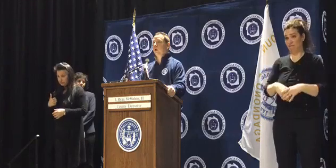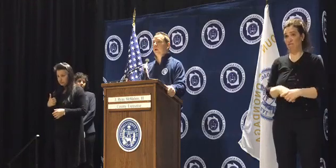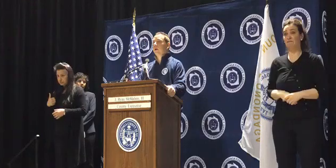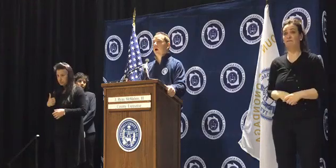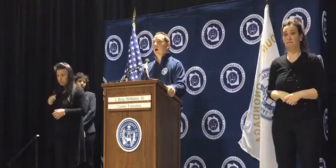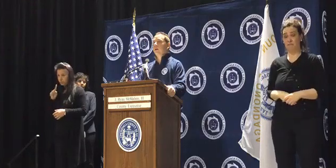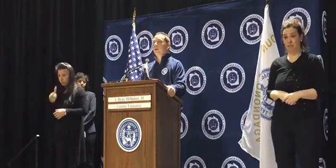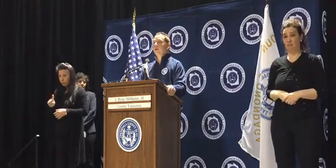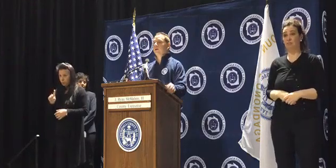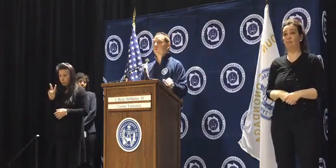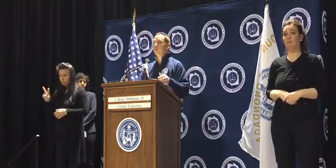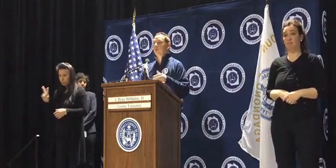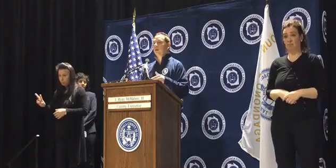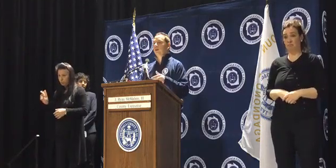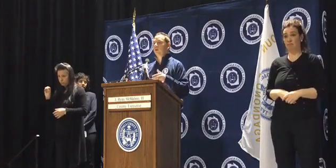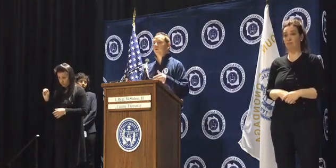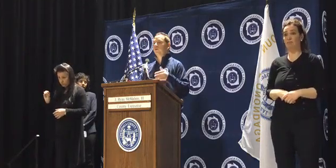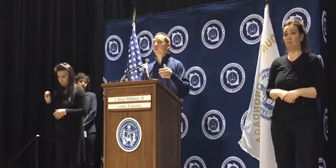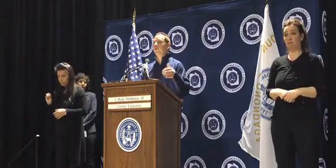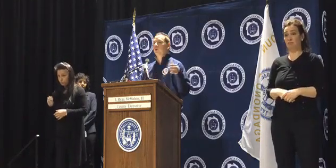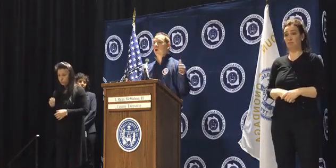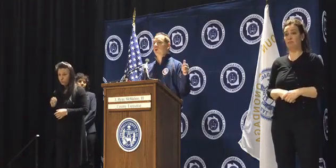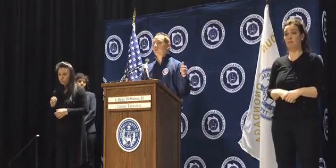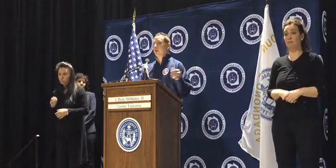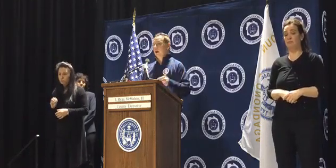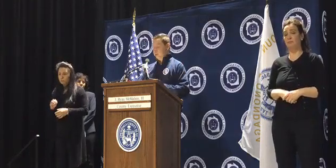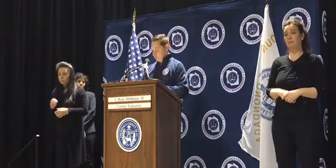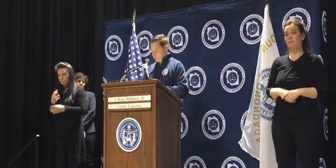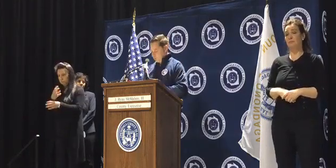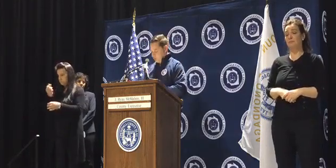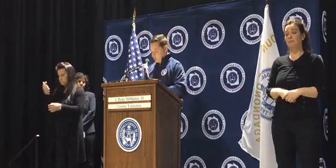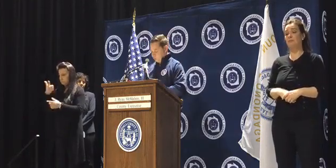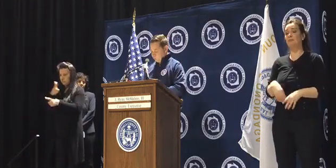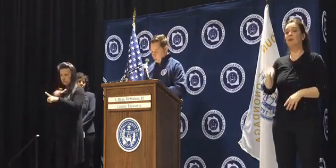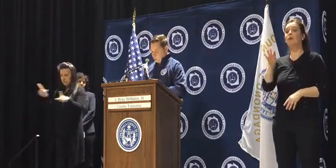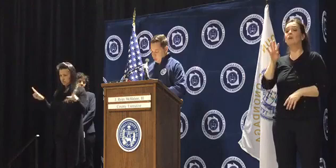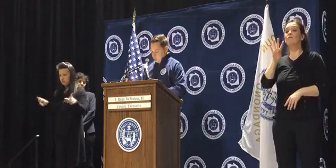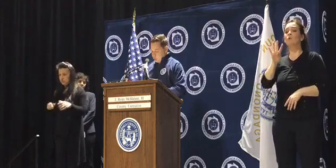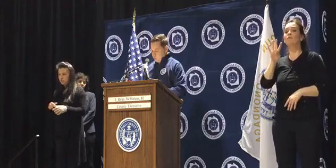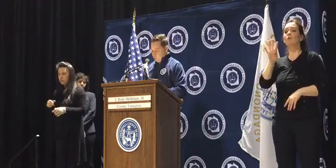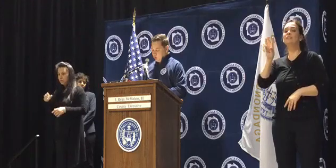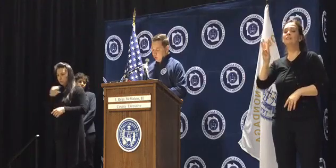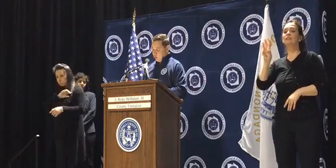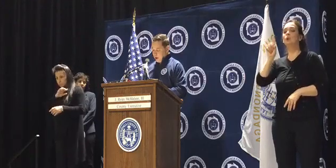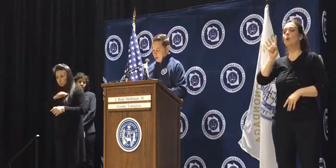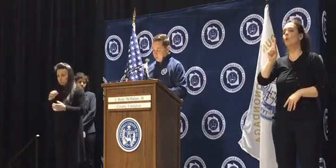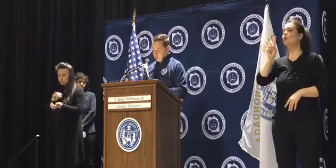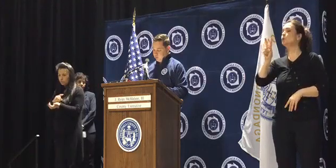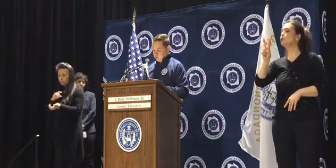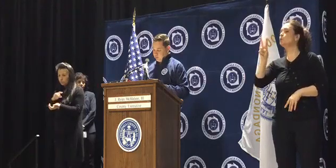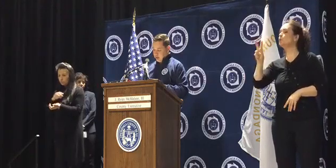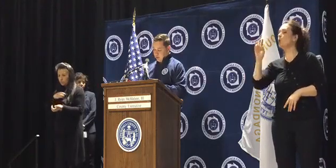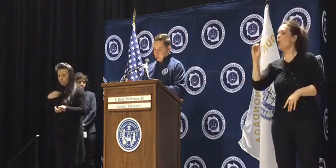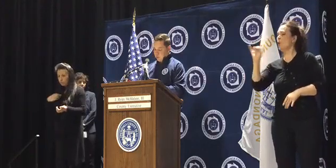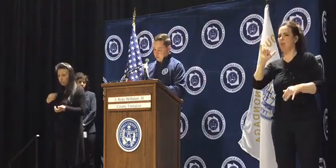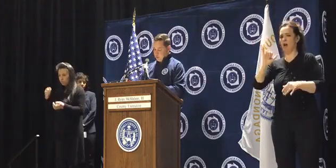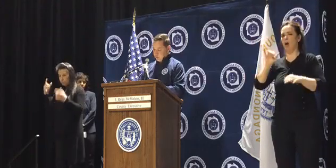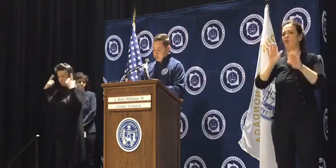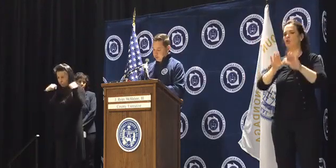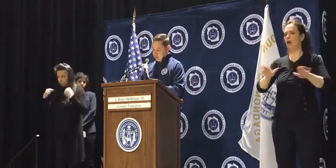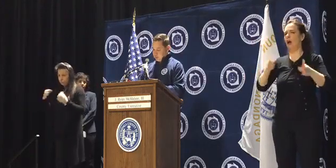315-446-1220. This would be a service free of charge for that situation. We're working with our hospitals